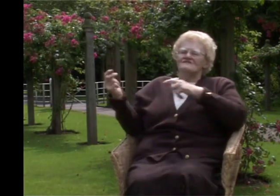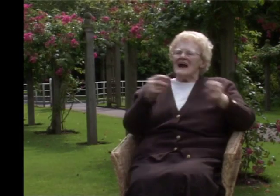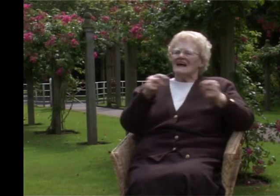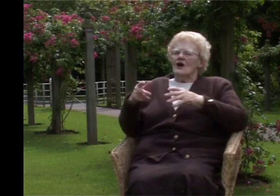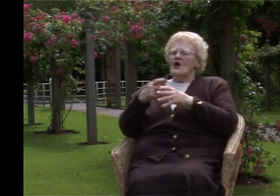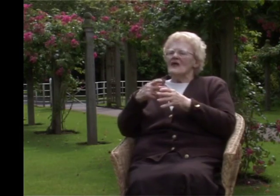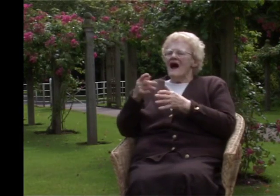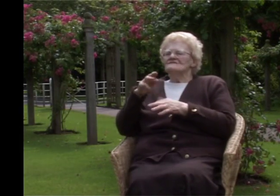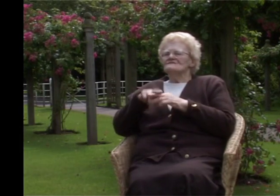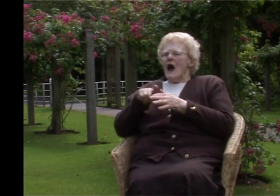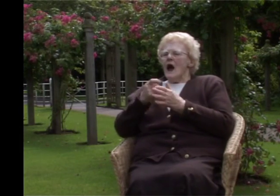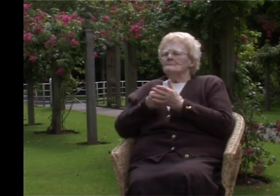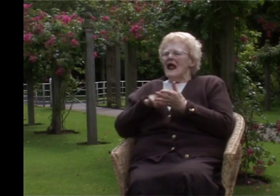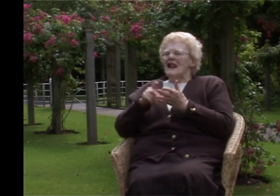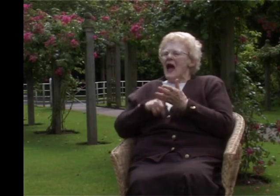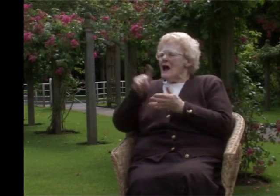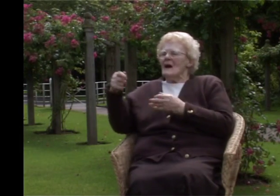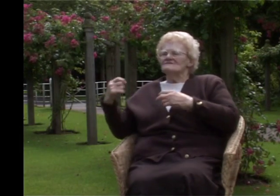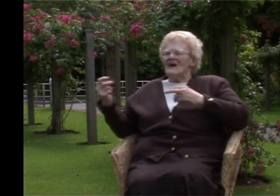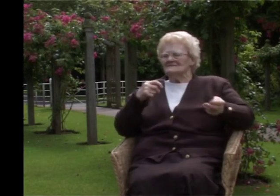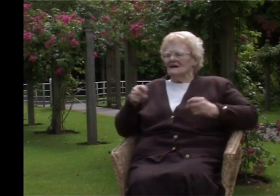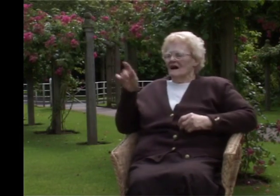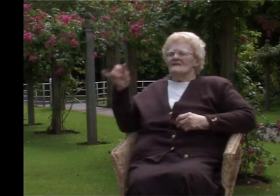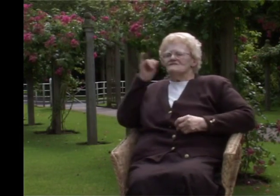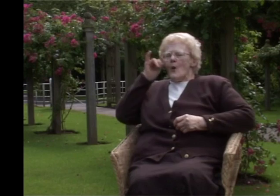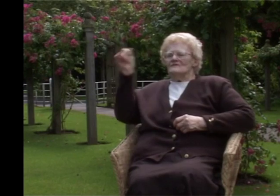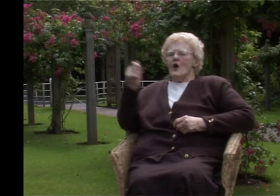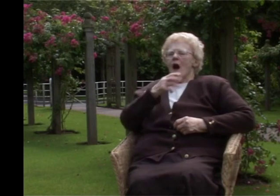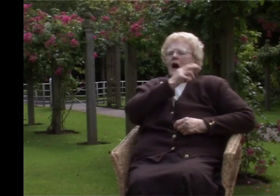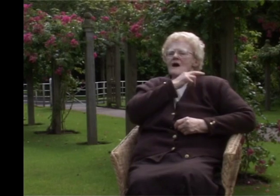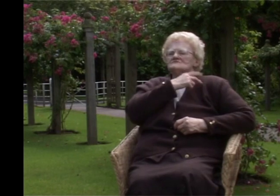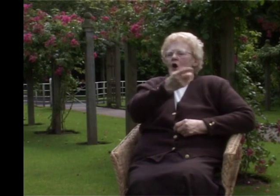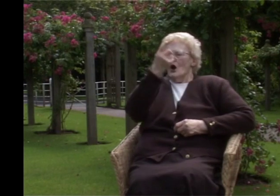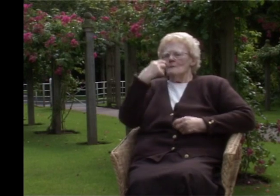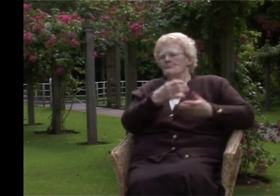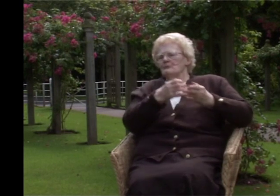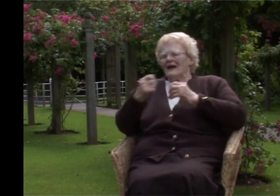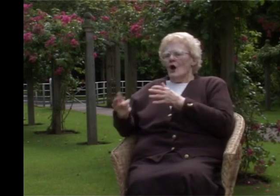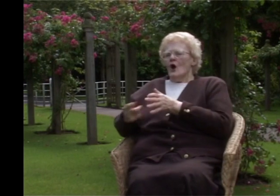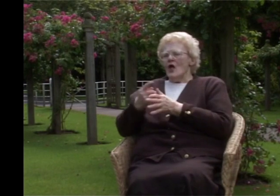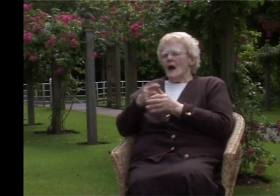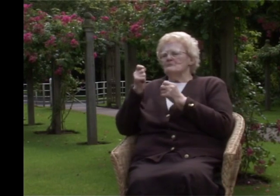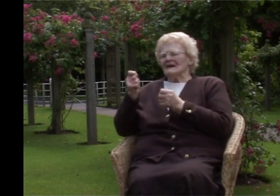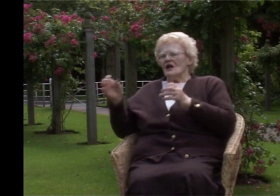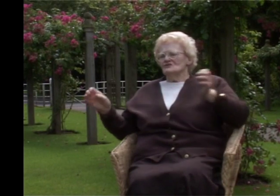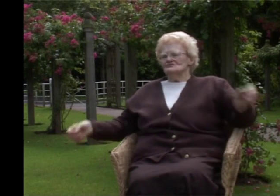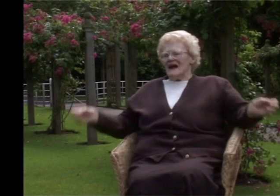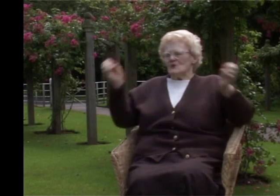with the farm labourers. We would have to phone the sergeant, and he would come and exchange the prisoners with other prisoners of